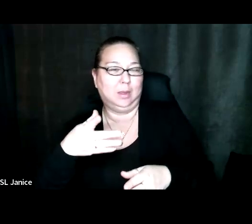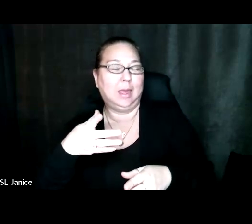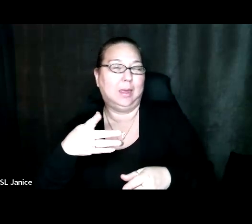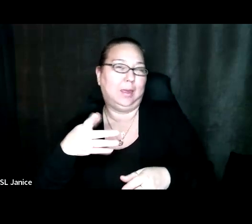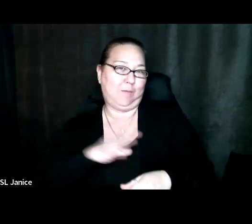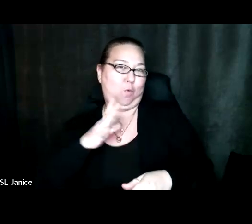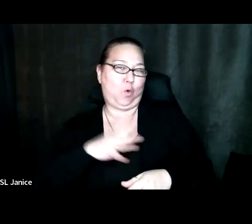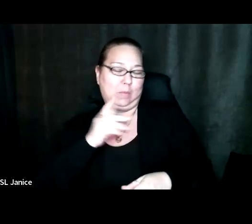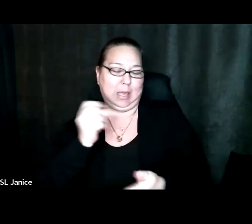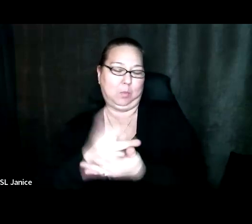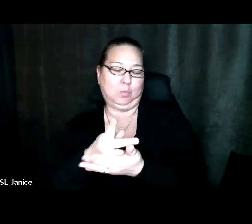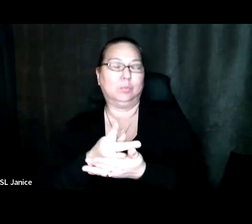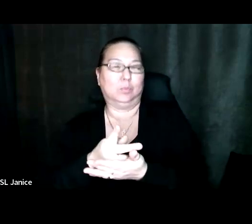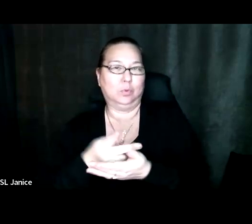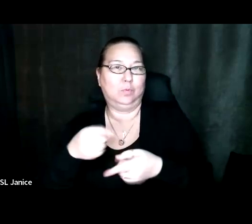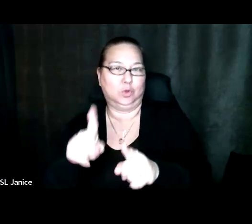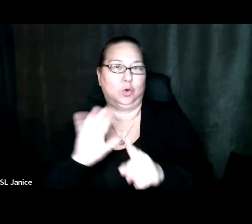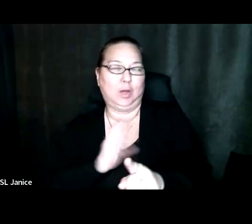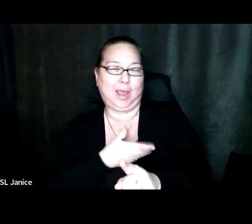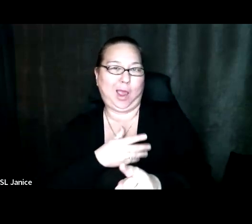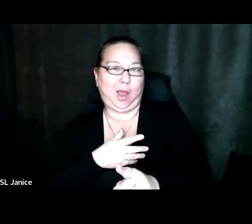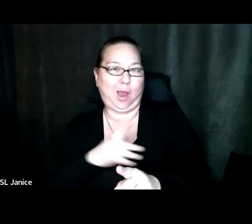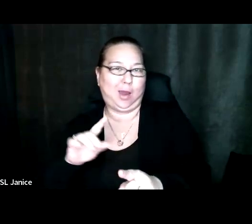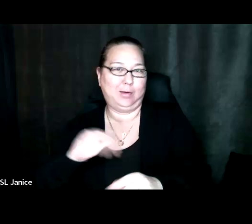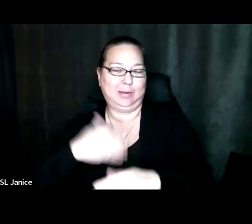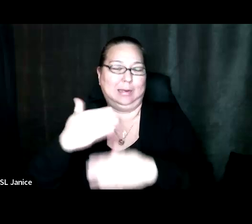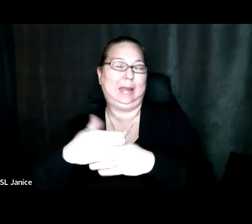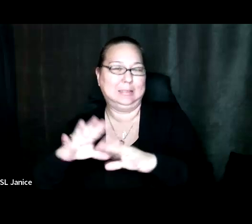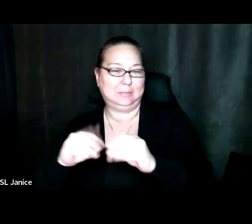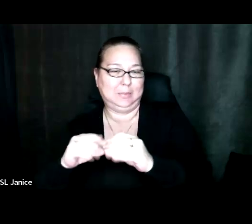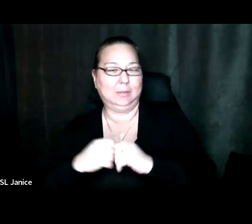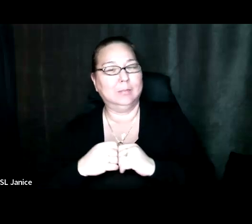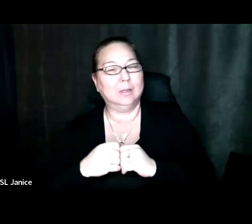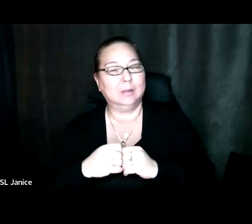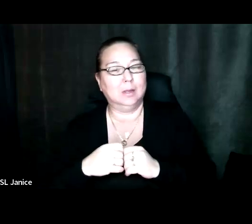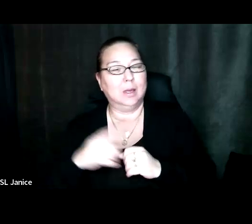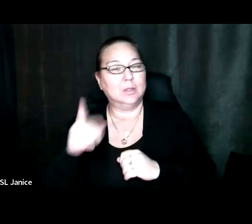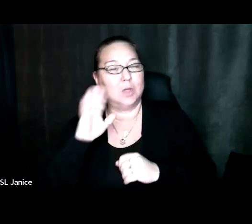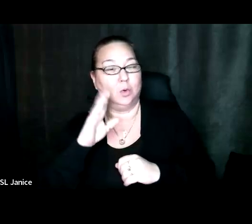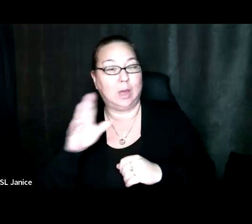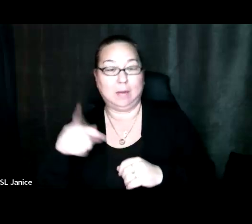that, I have a motion to end the meeting. Is there a motion? So